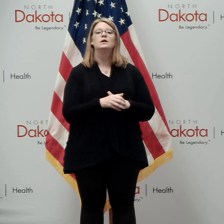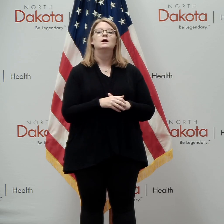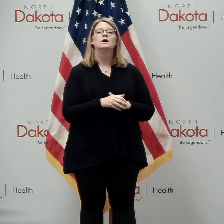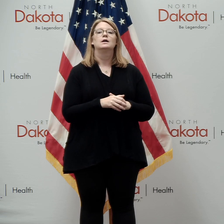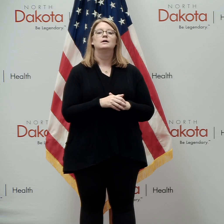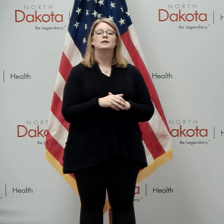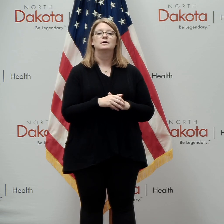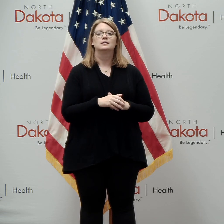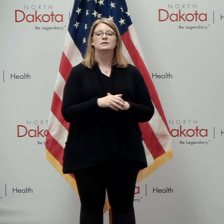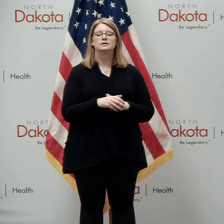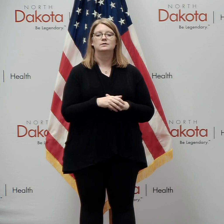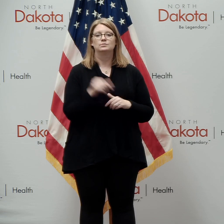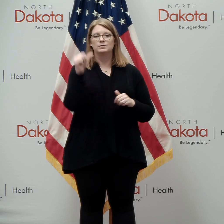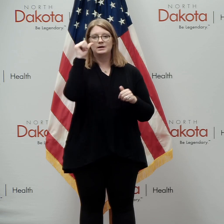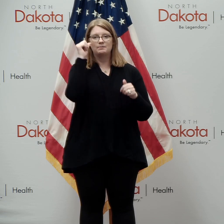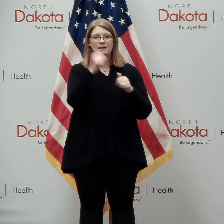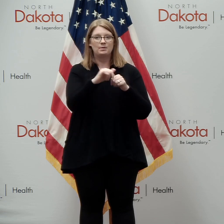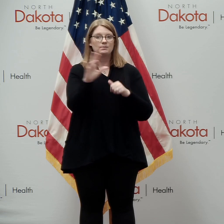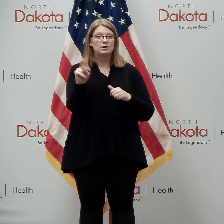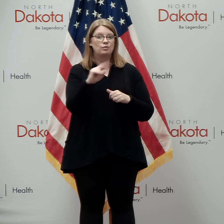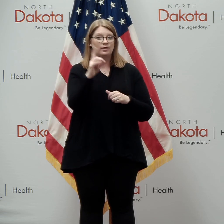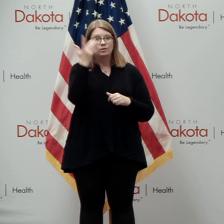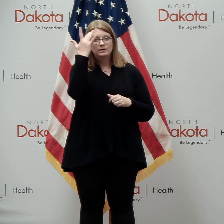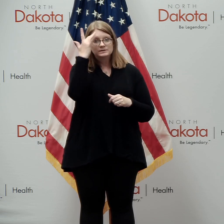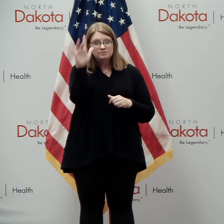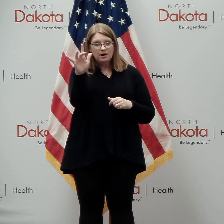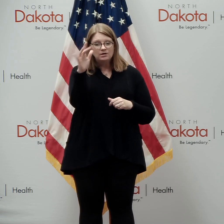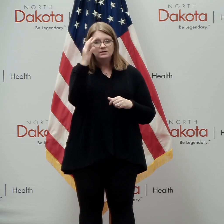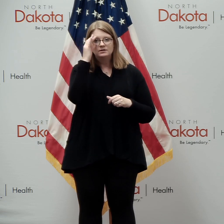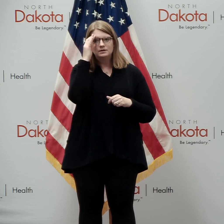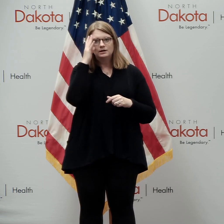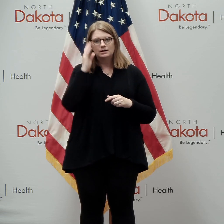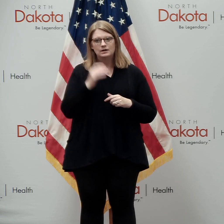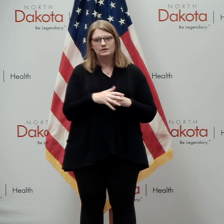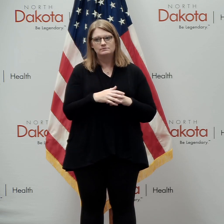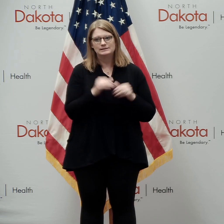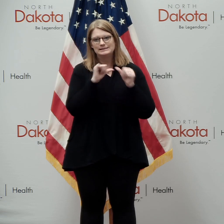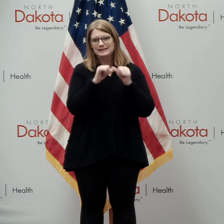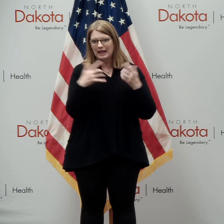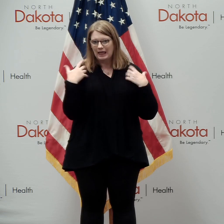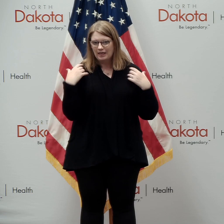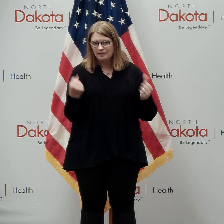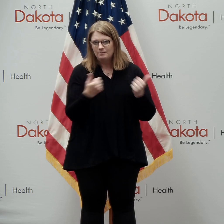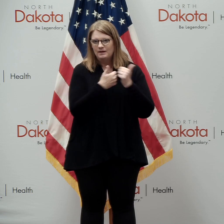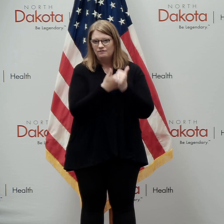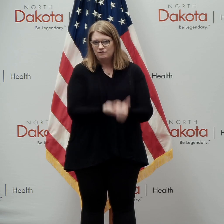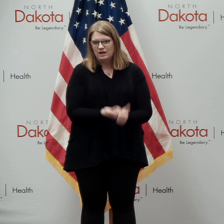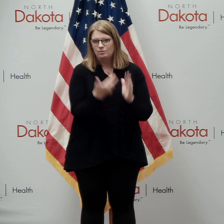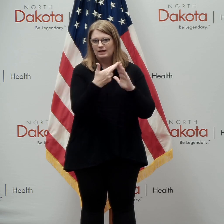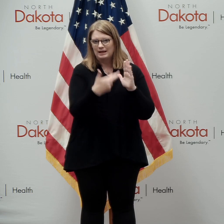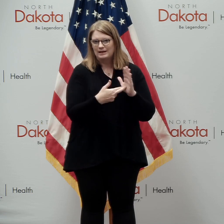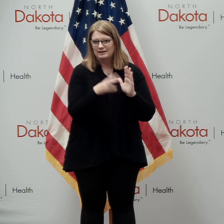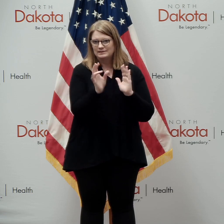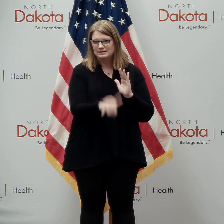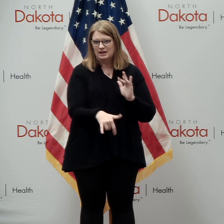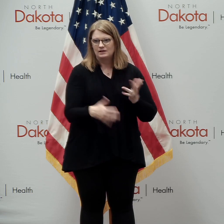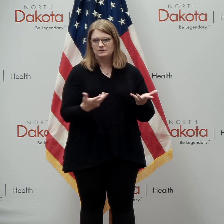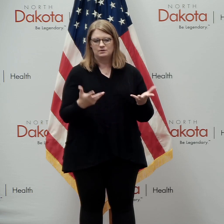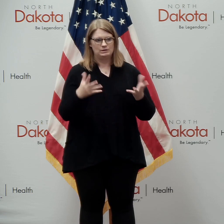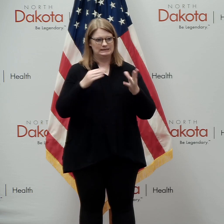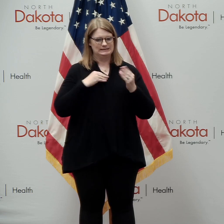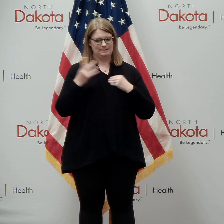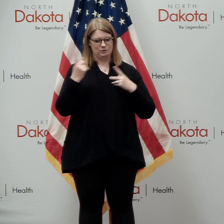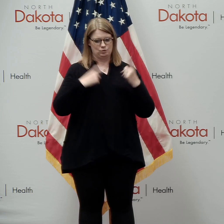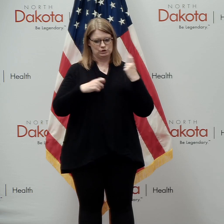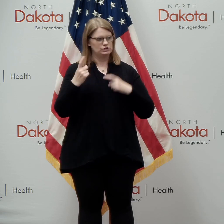then, remember, be North Dakota smart and stay healthy by following those guidelines. And we'll now stand for